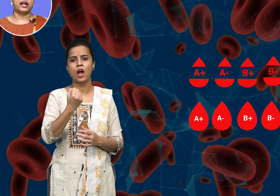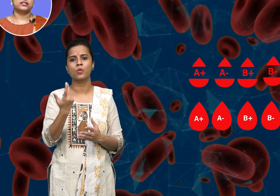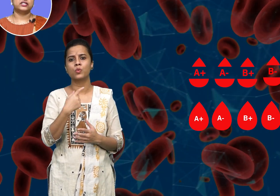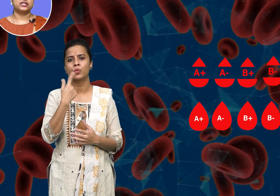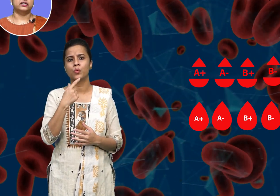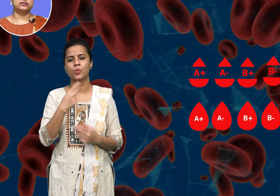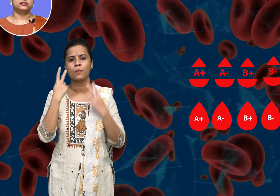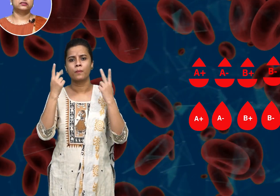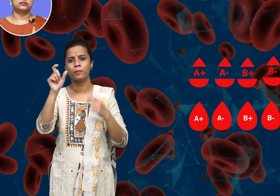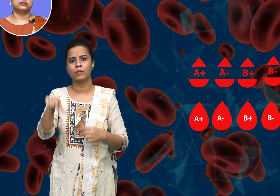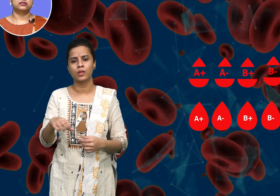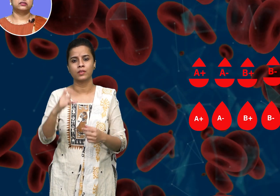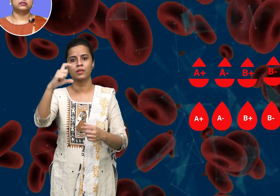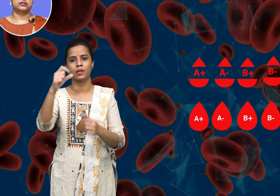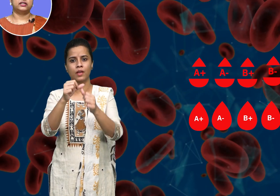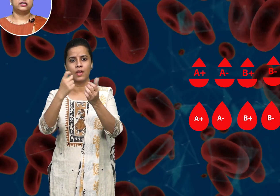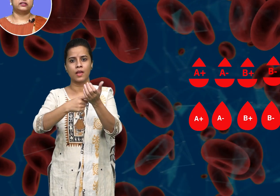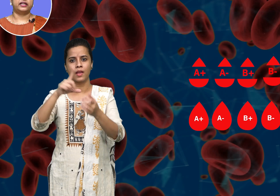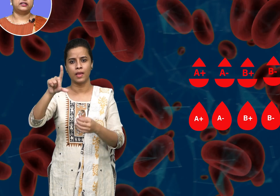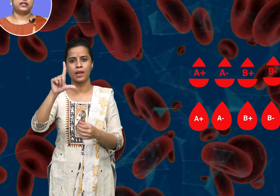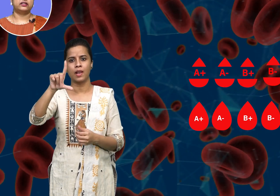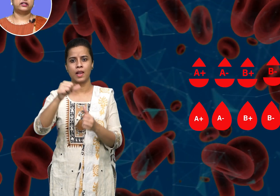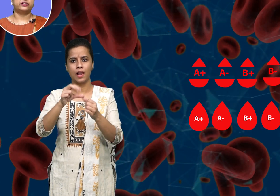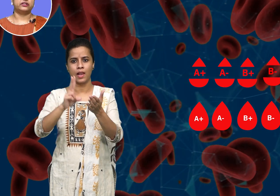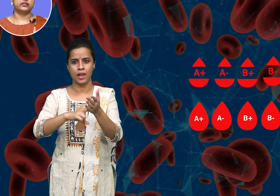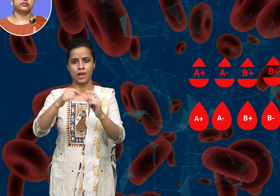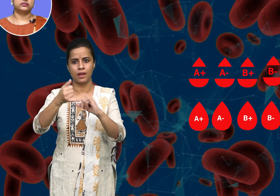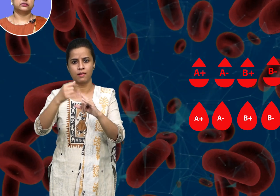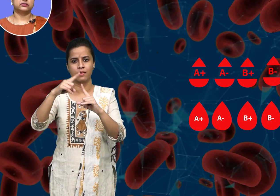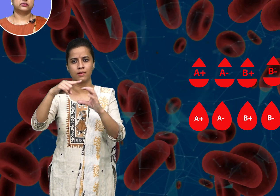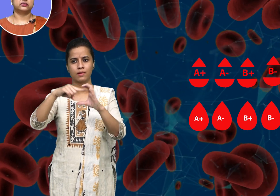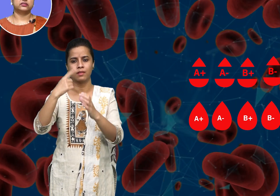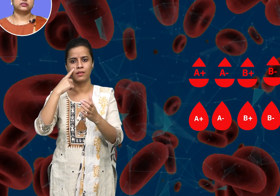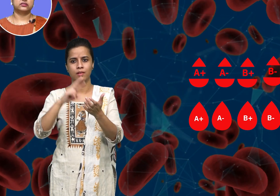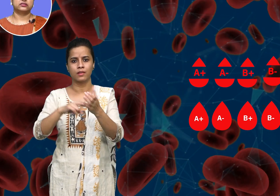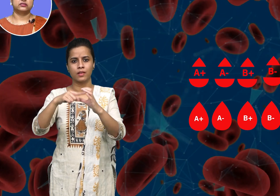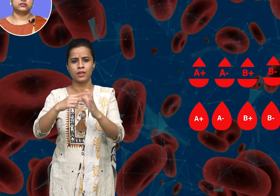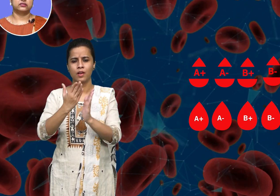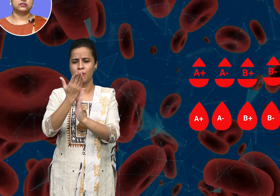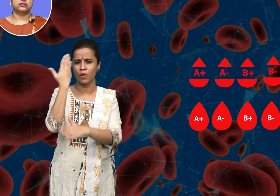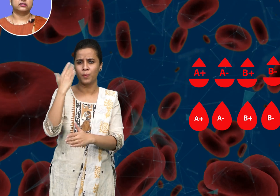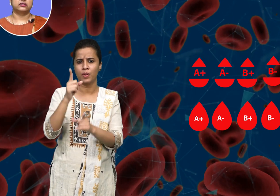Karl Landsteiner in 1900.